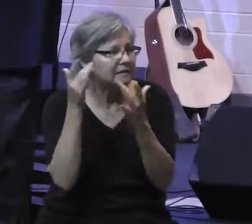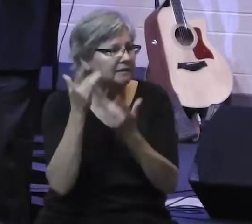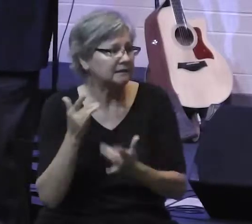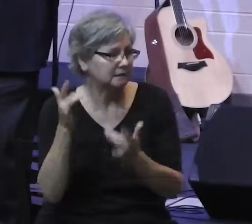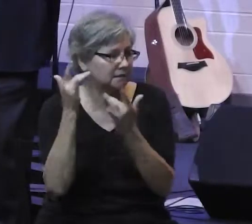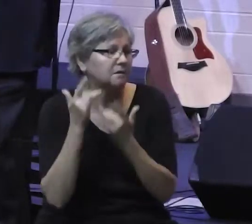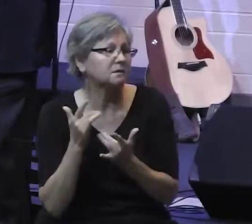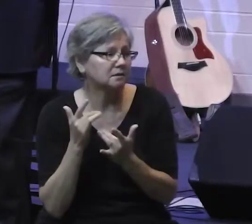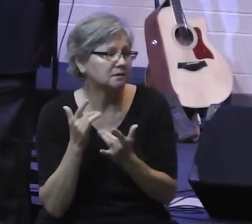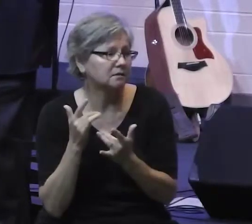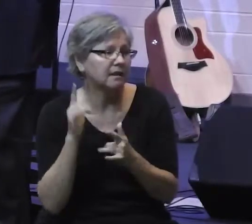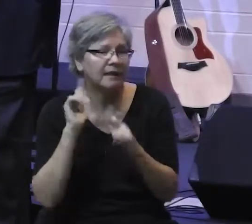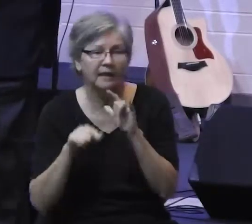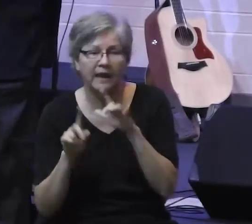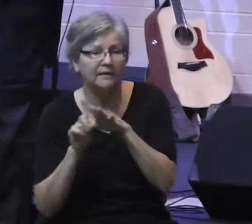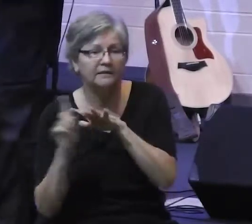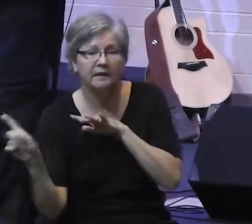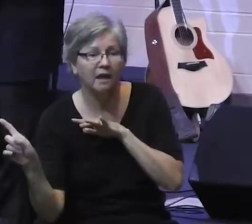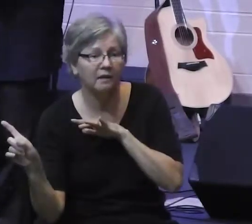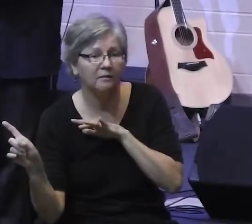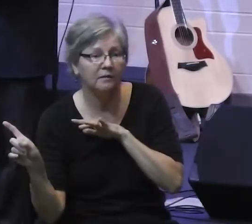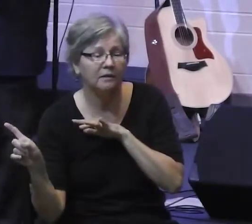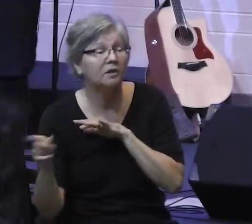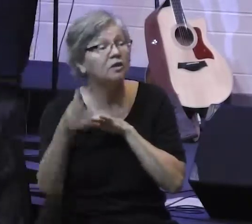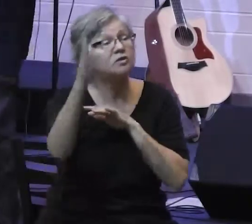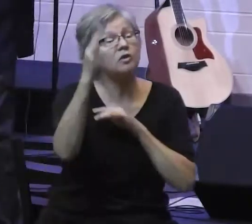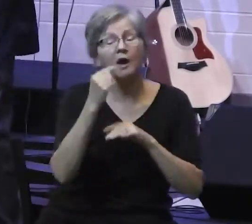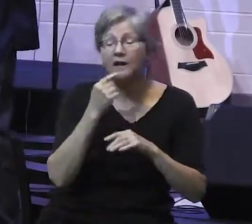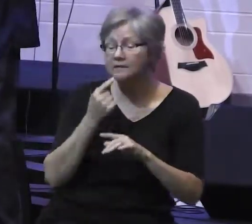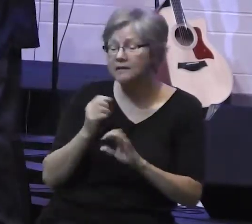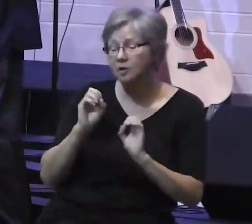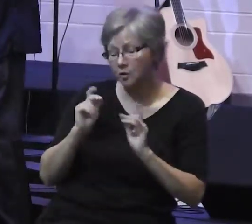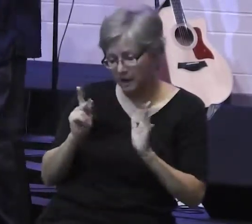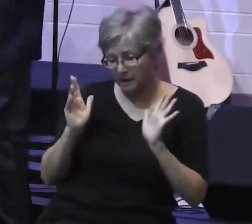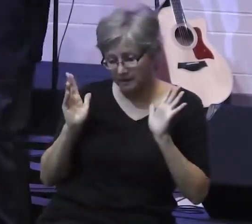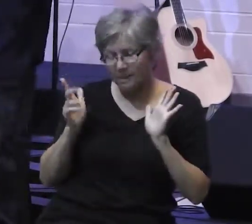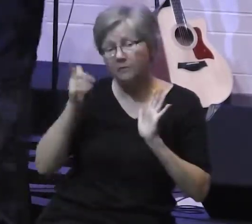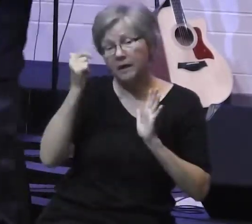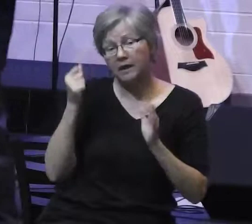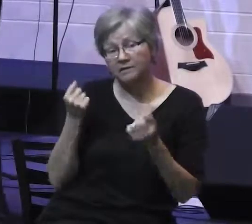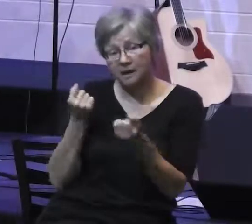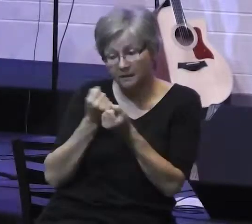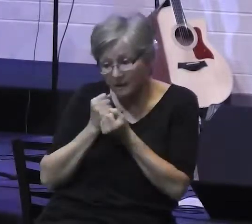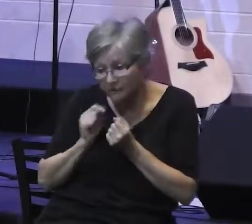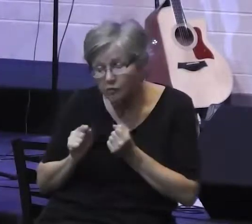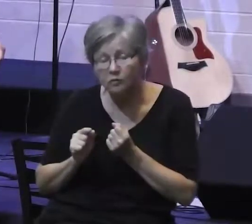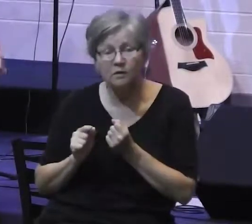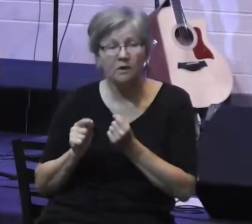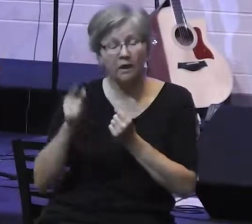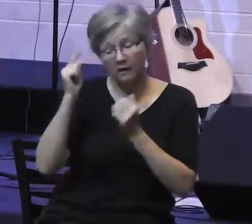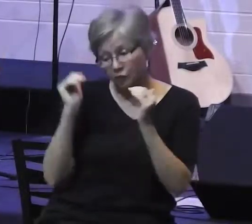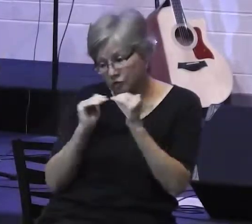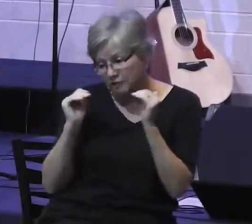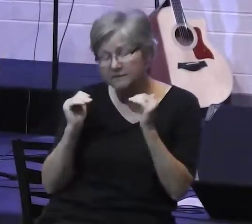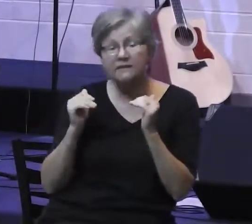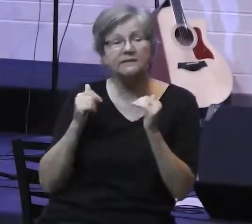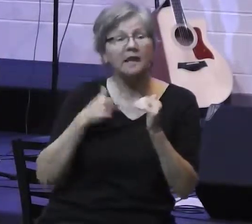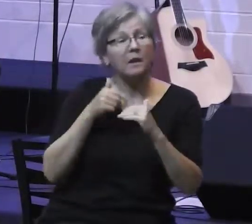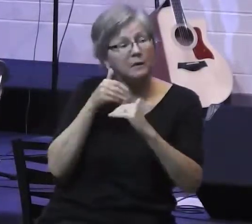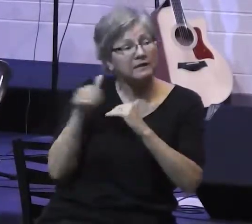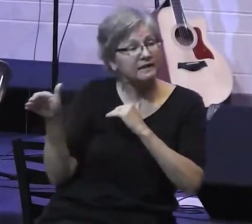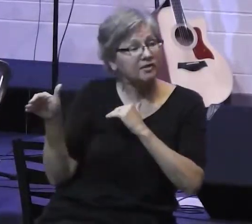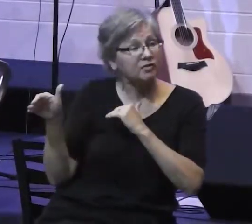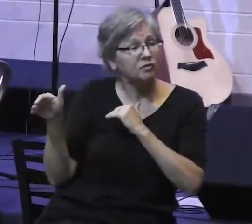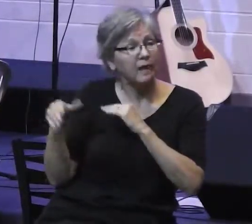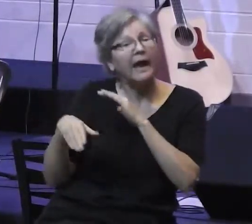And they won't be able to get out of it. And so He says, for your own good, for justice and love and mercy, I'm going to send you out, but I'm going to go with you. And how do we know He goes